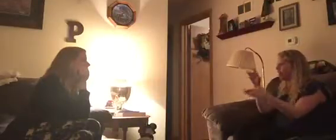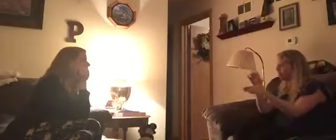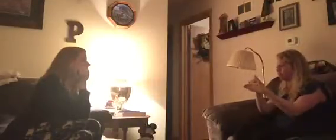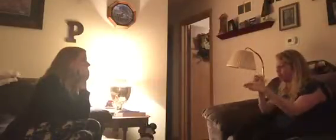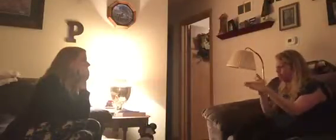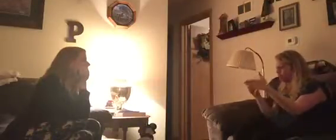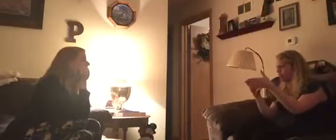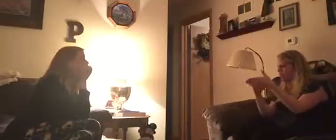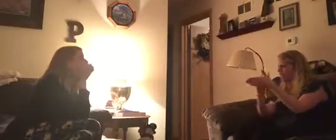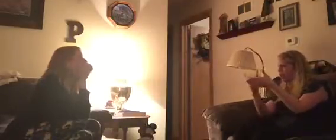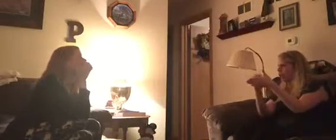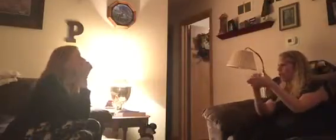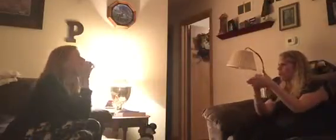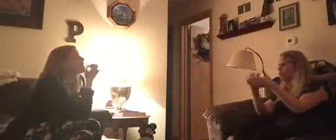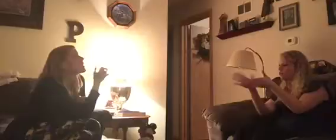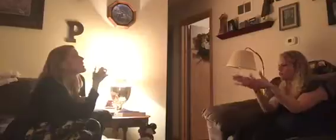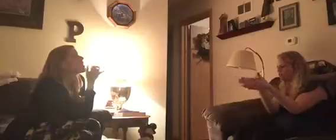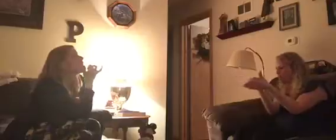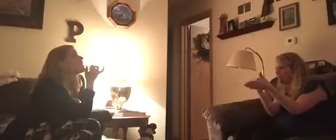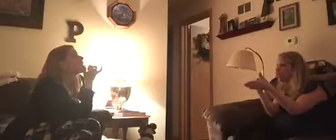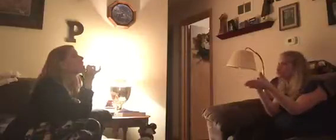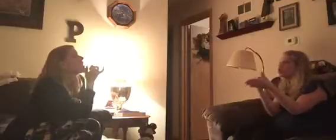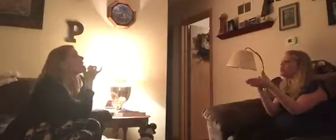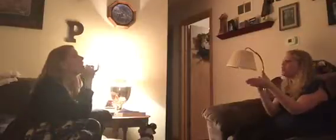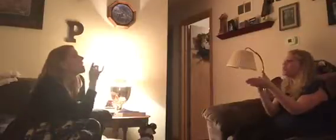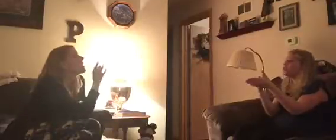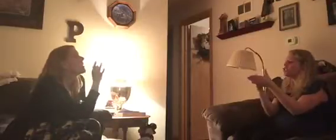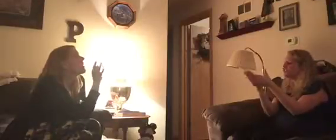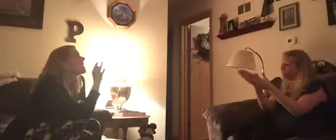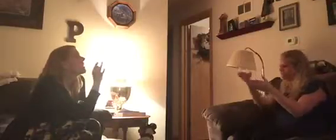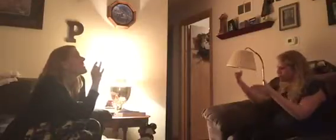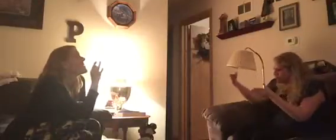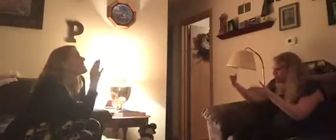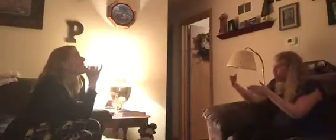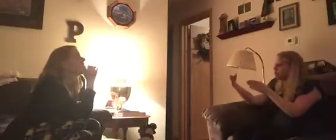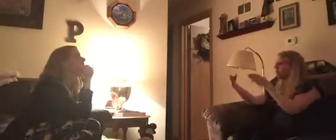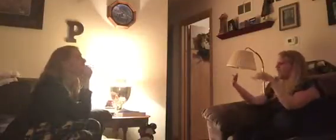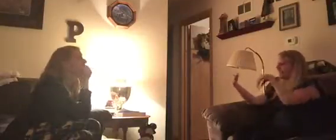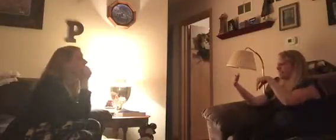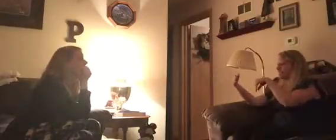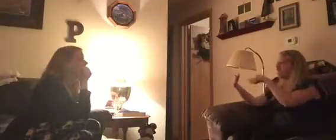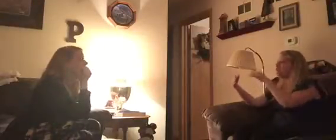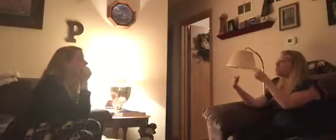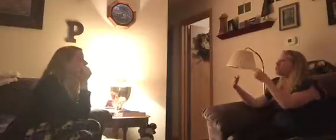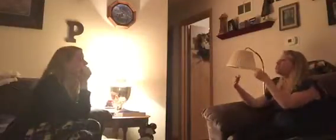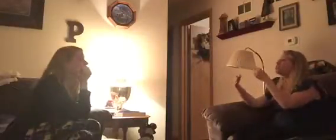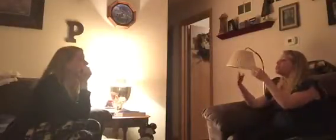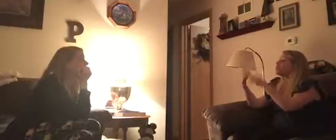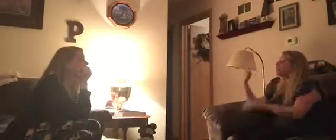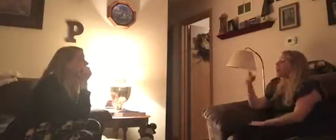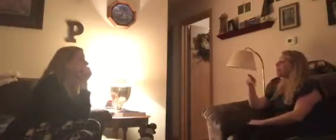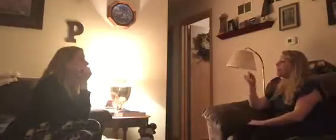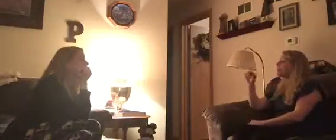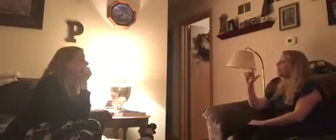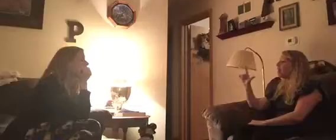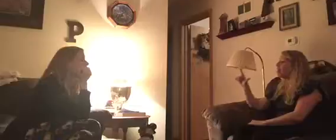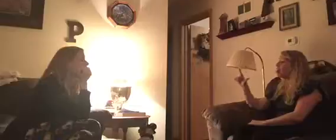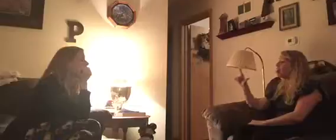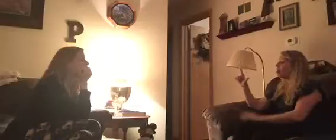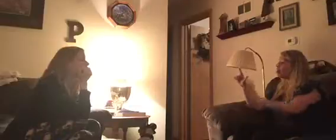off from the inside, or the door panel. You have to take it off because then you have to go inside and you have to cover that with tape, those holes from the door